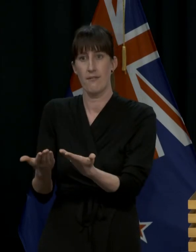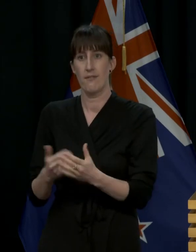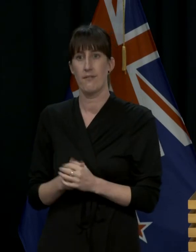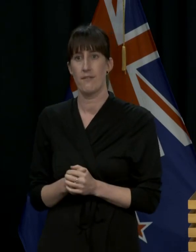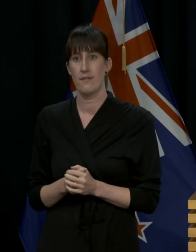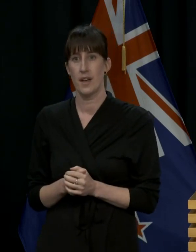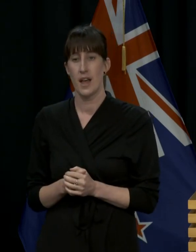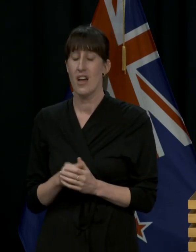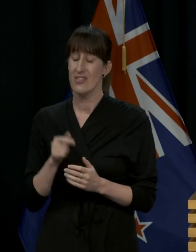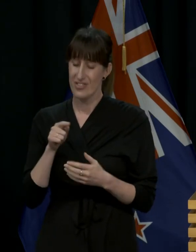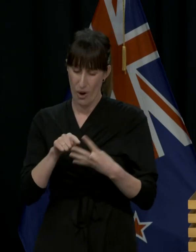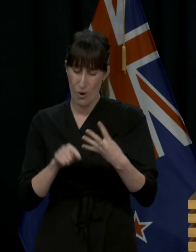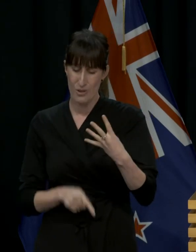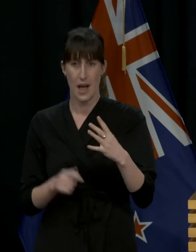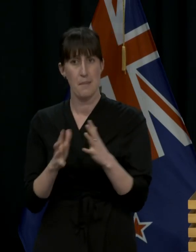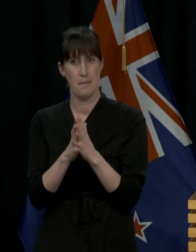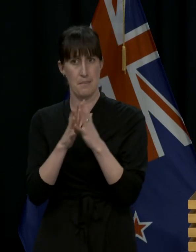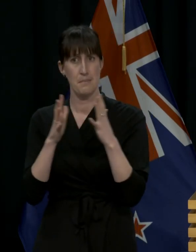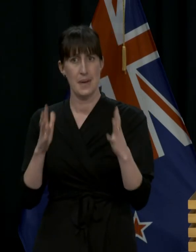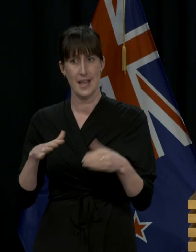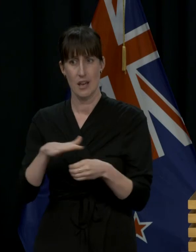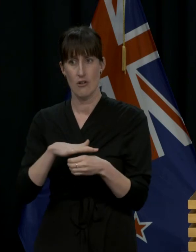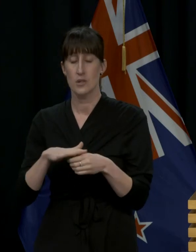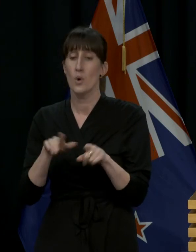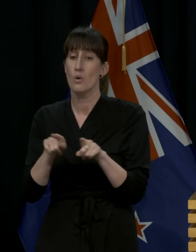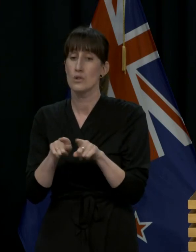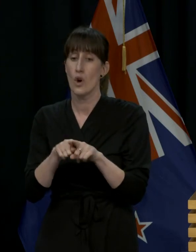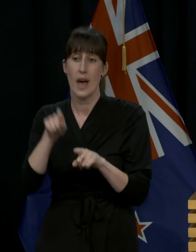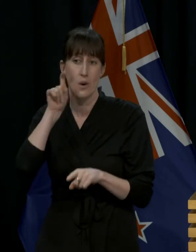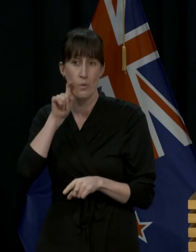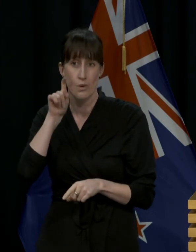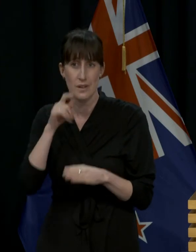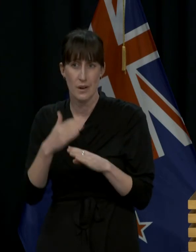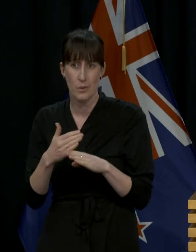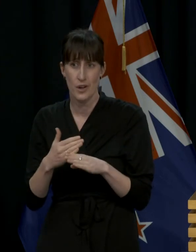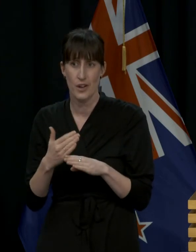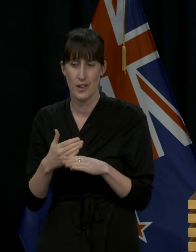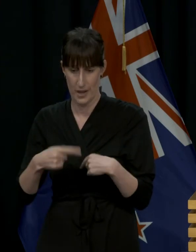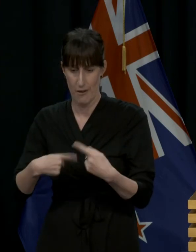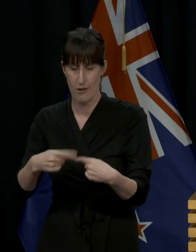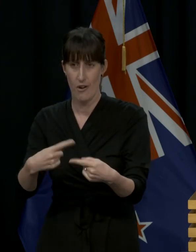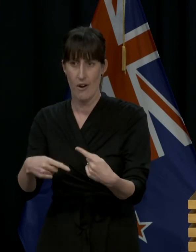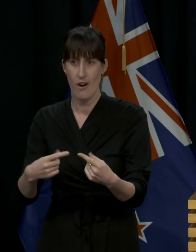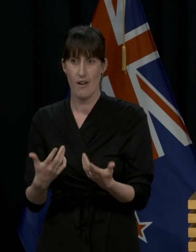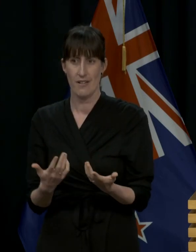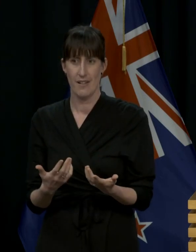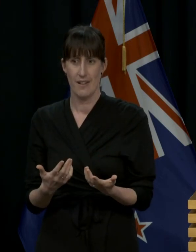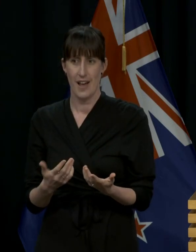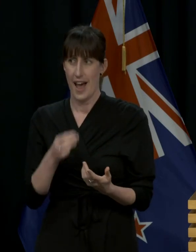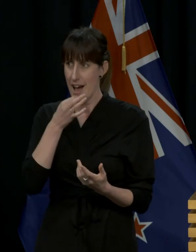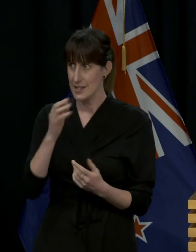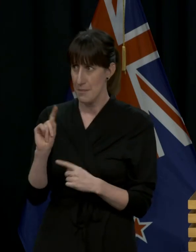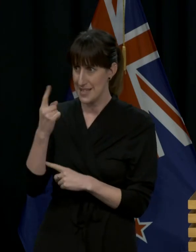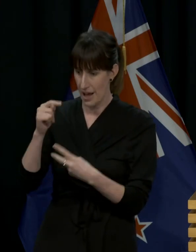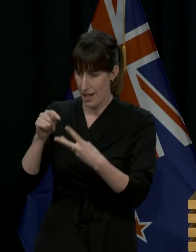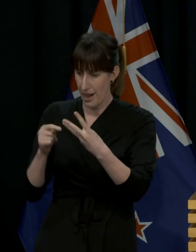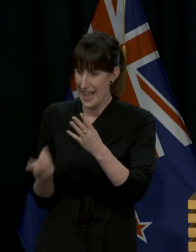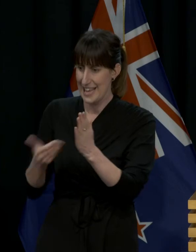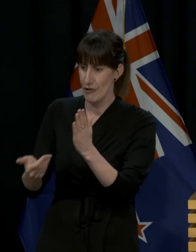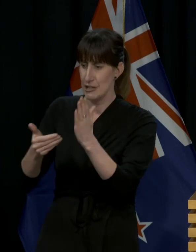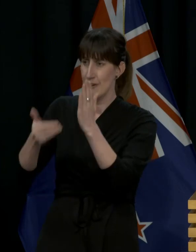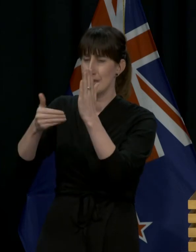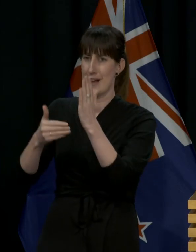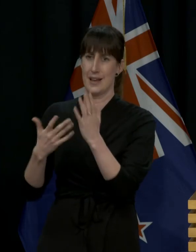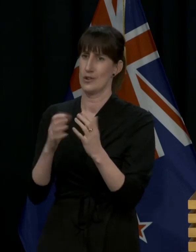significant areas. And of course, we're continuing with the water work as well. So I think it would be unfair to ask some of our ministers to do too much more than what